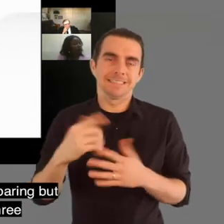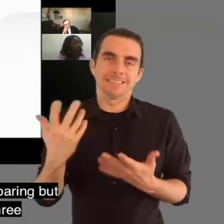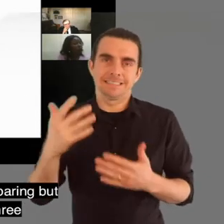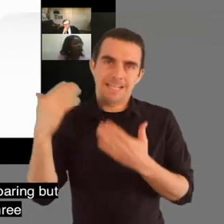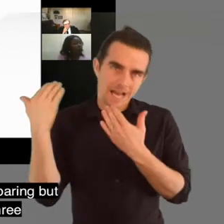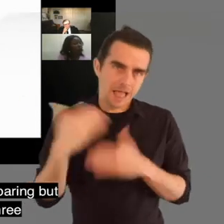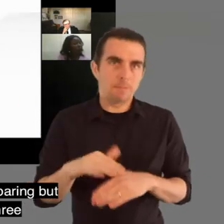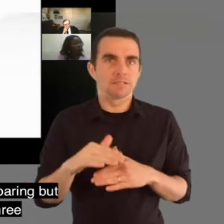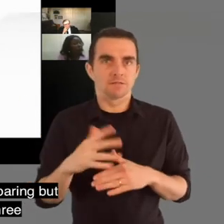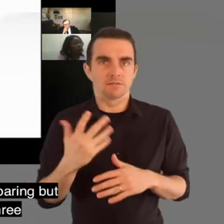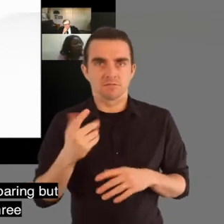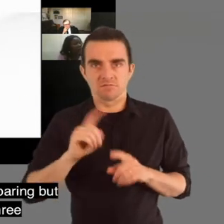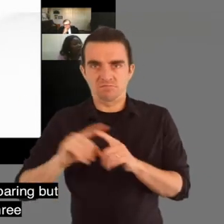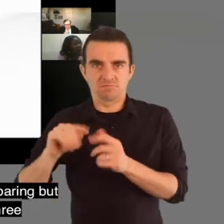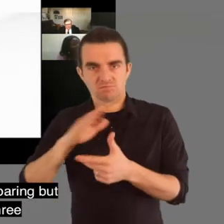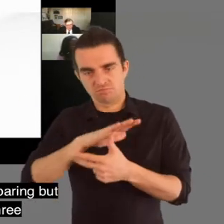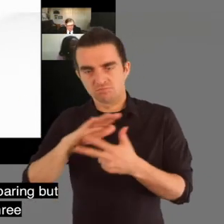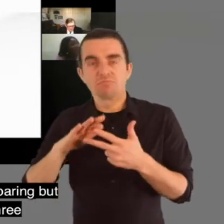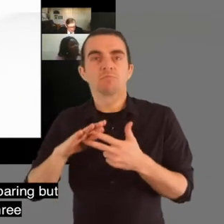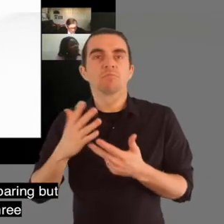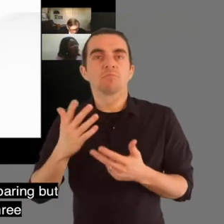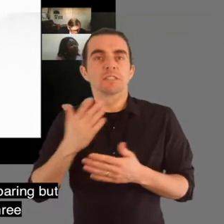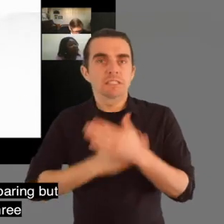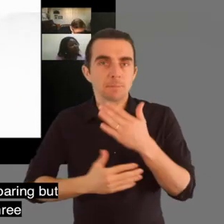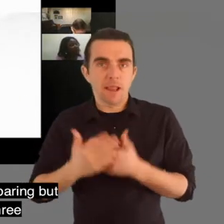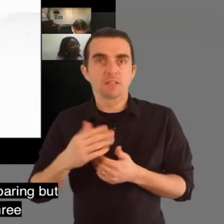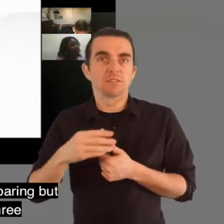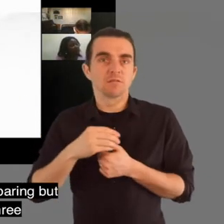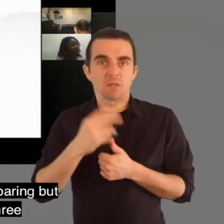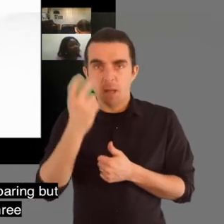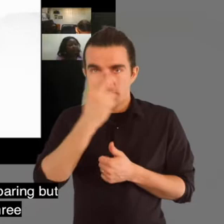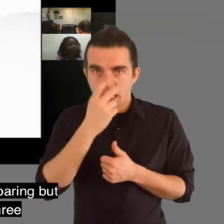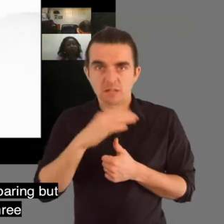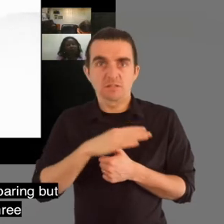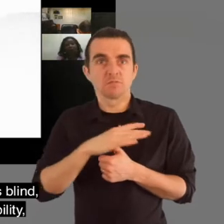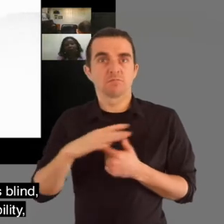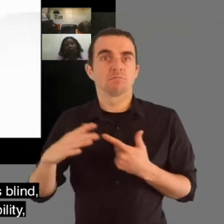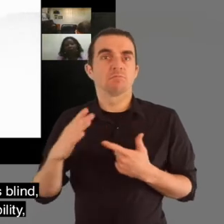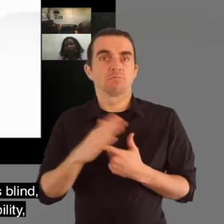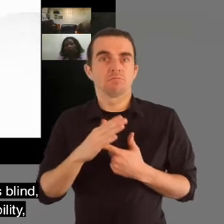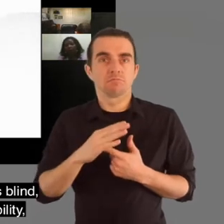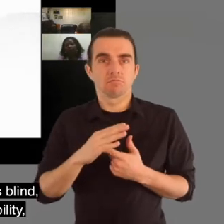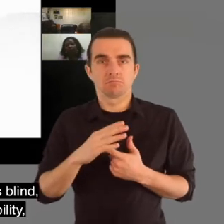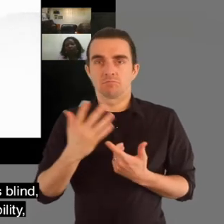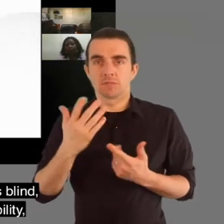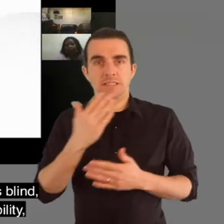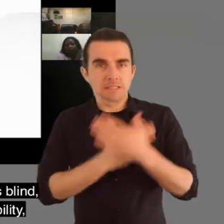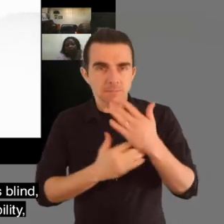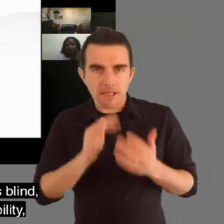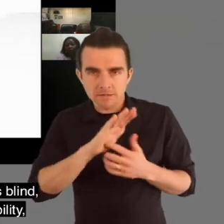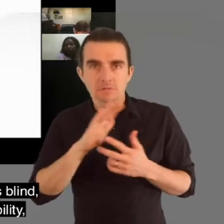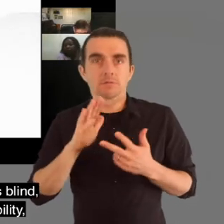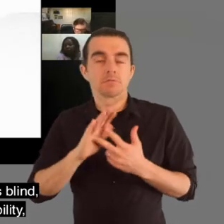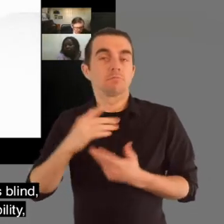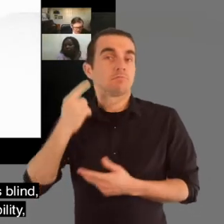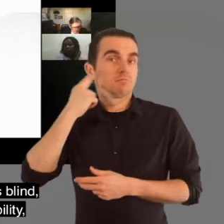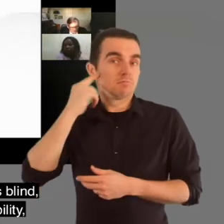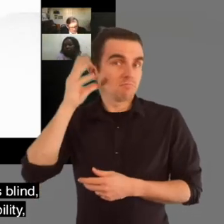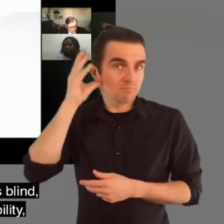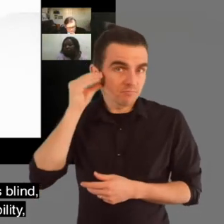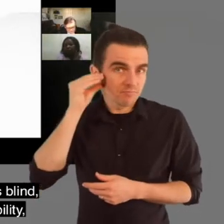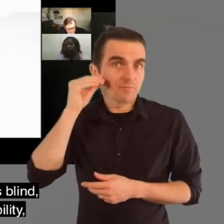are becoming aware, they are preparing, but it is again limited to broad three categories of disability, which is blind, people